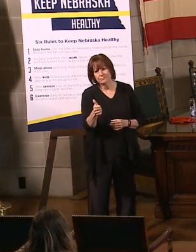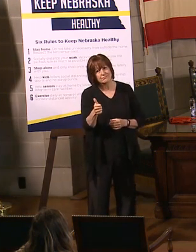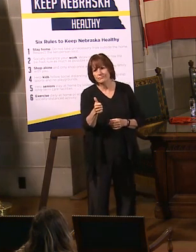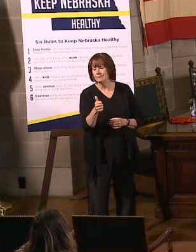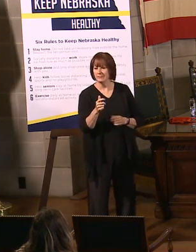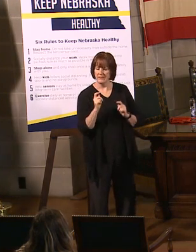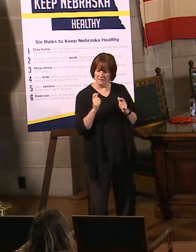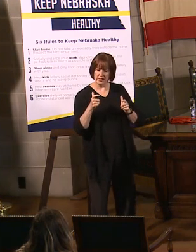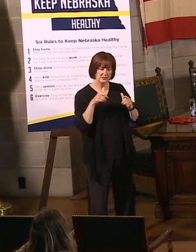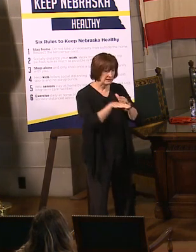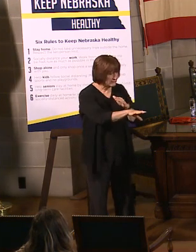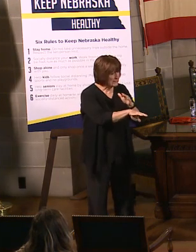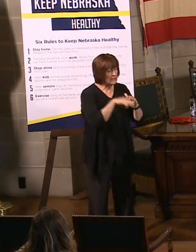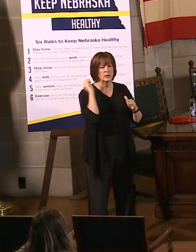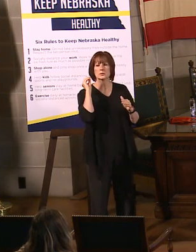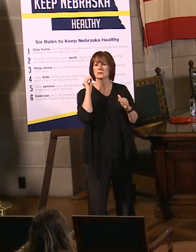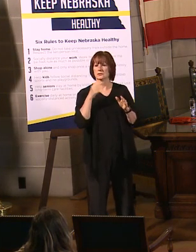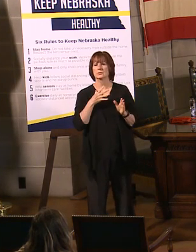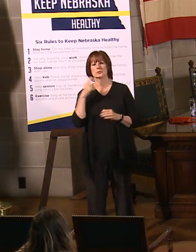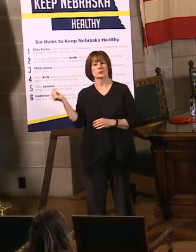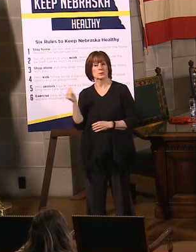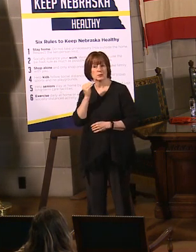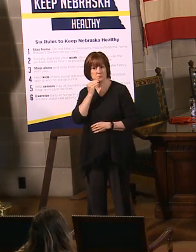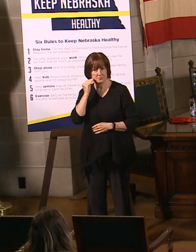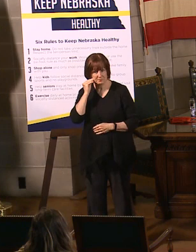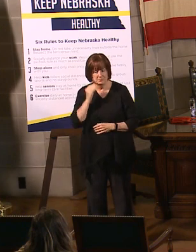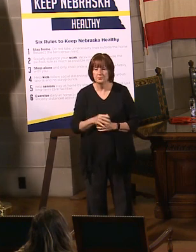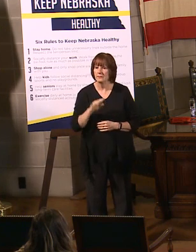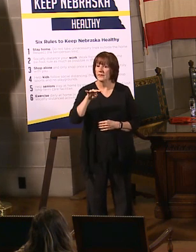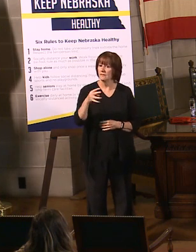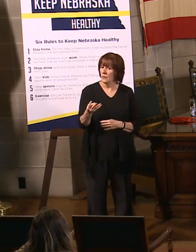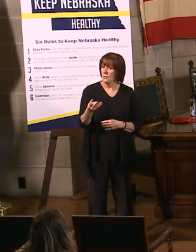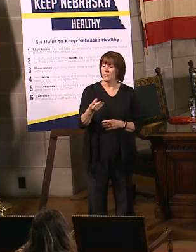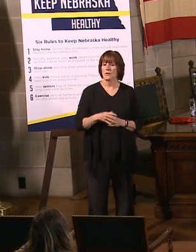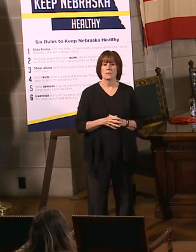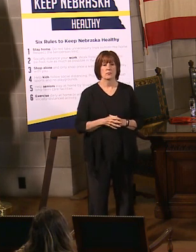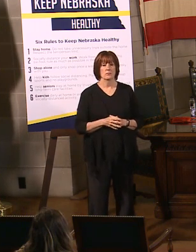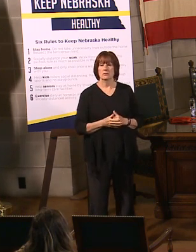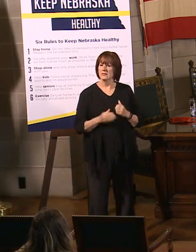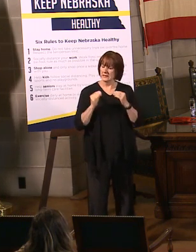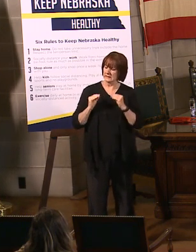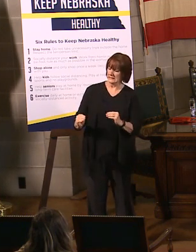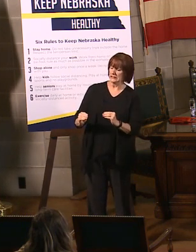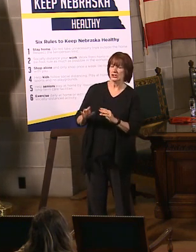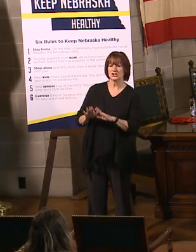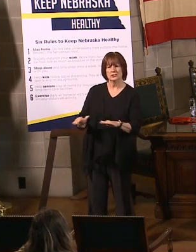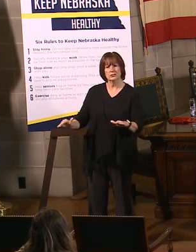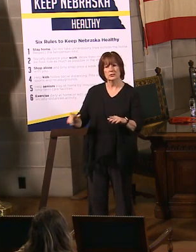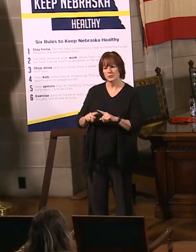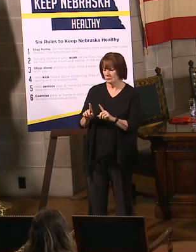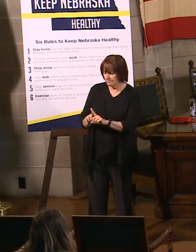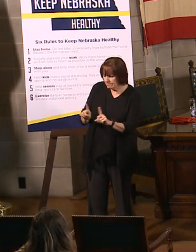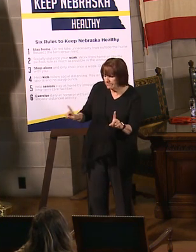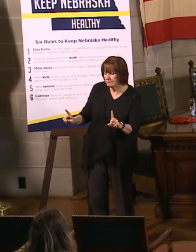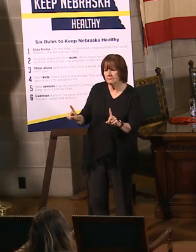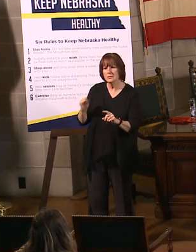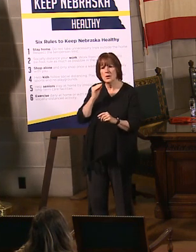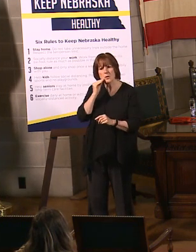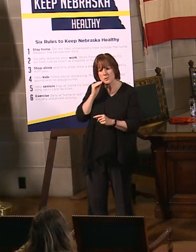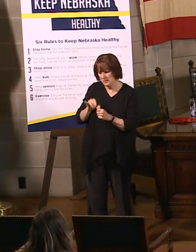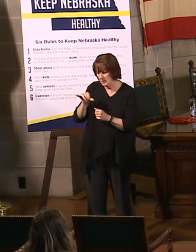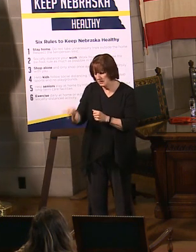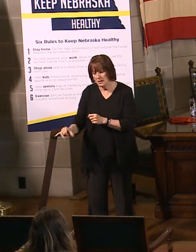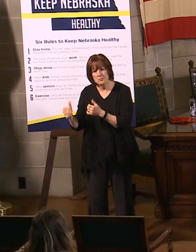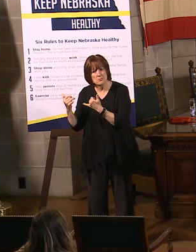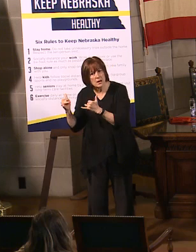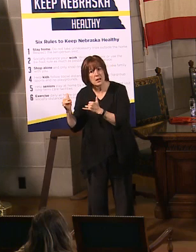the store, get what you need, come back home. 4, you can help children socially distance by keeping them at home to play and